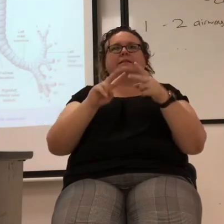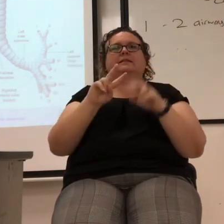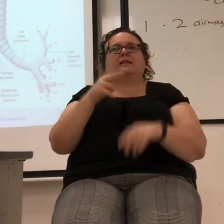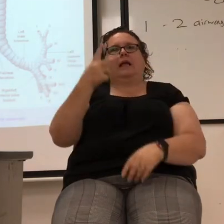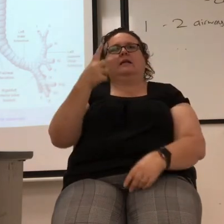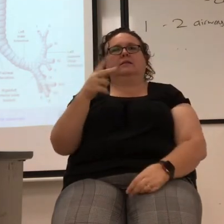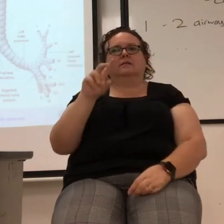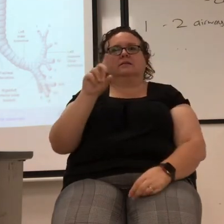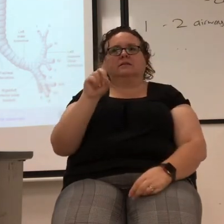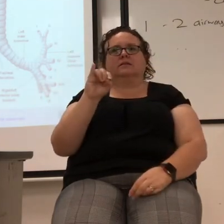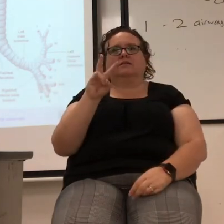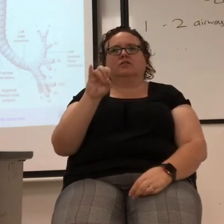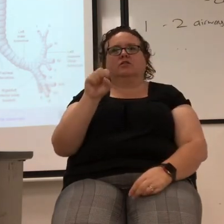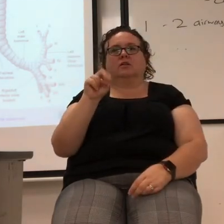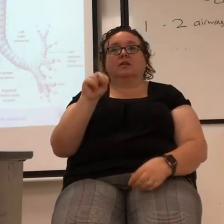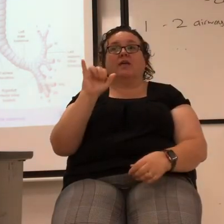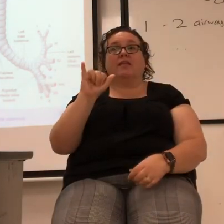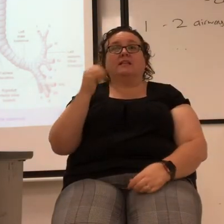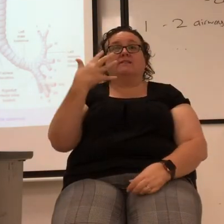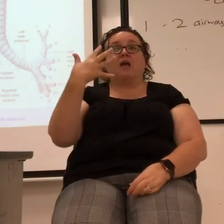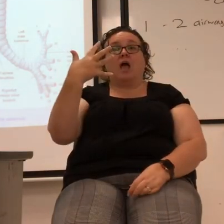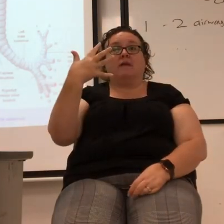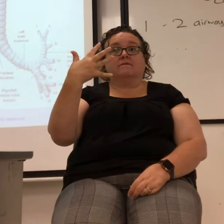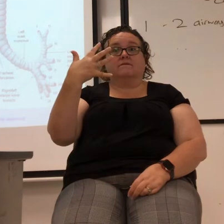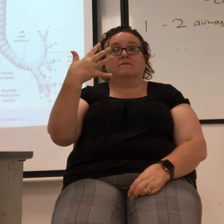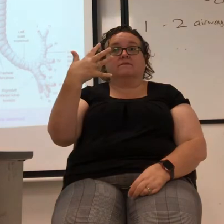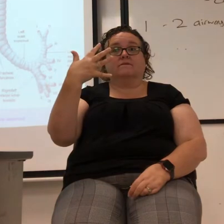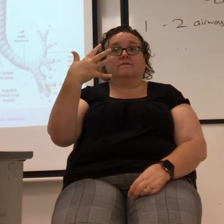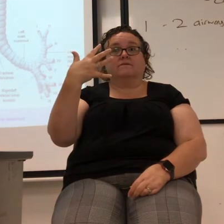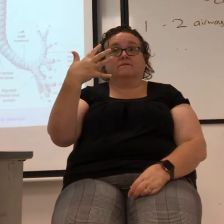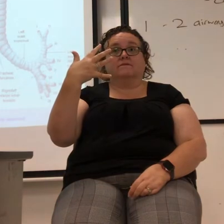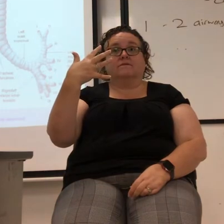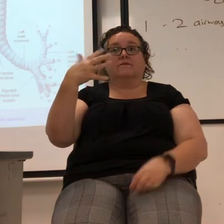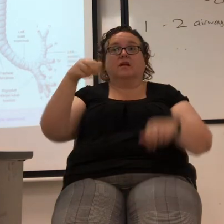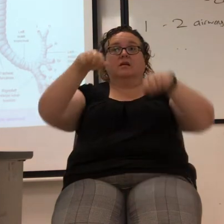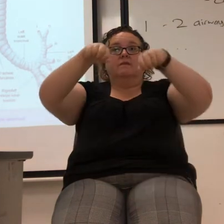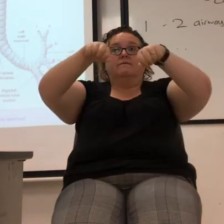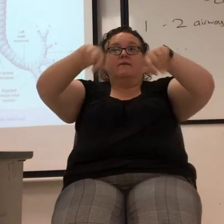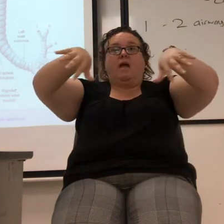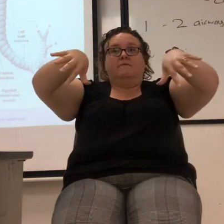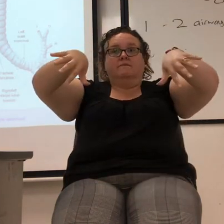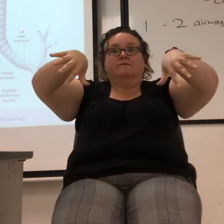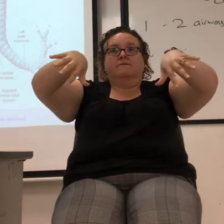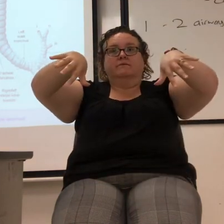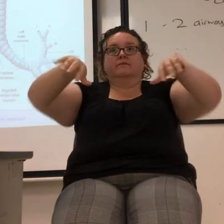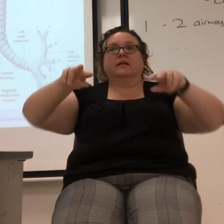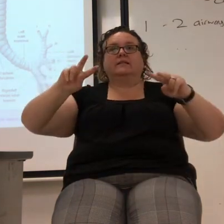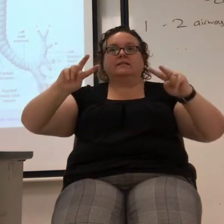that gives way to five secondary or lobar bronchi.